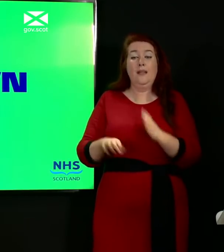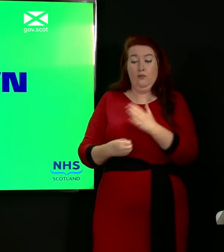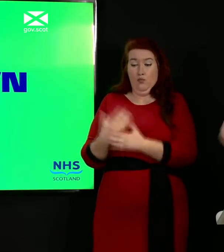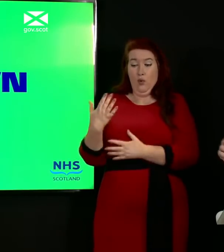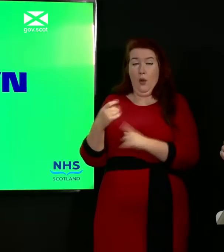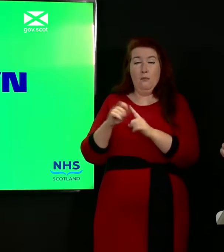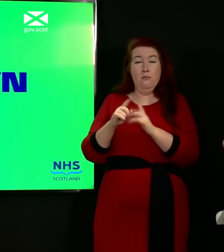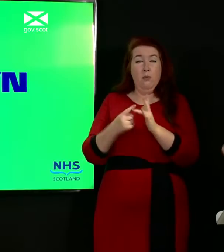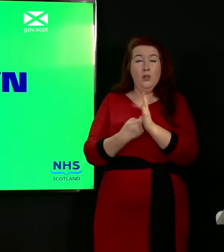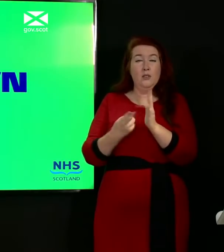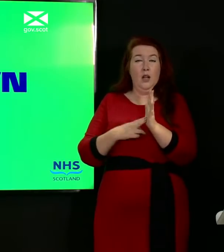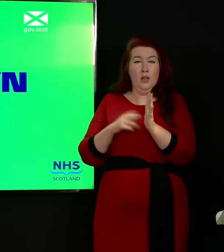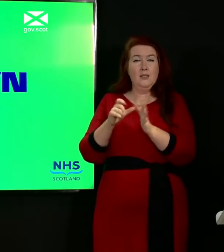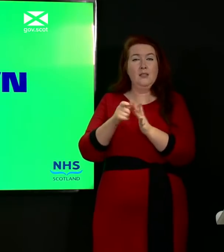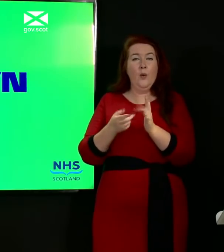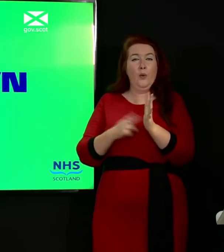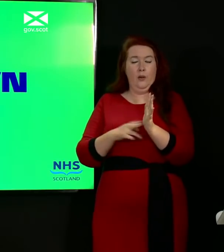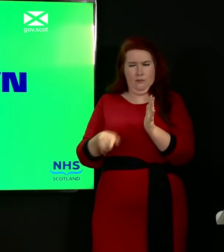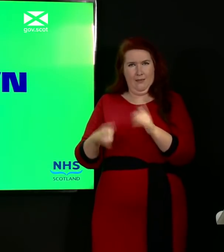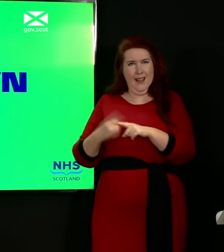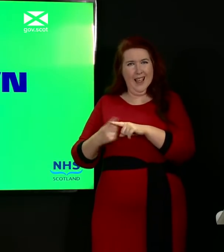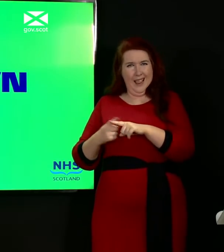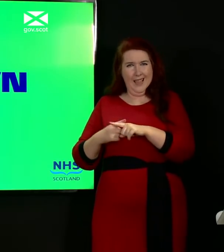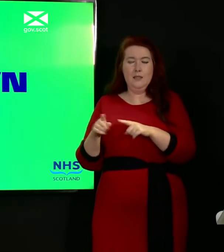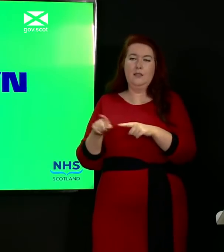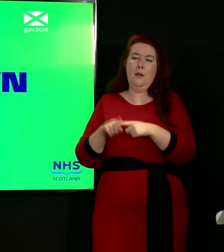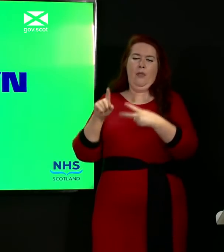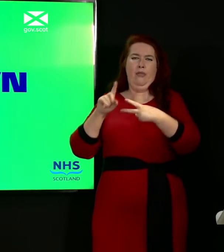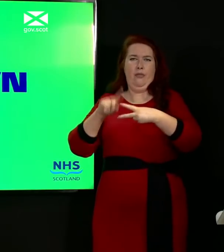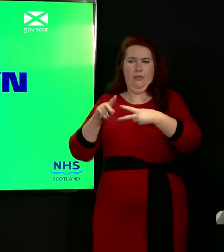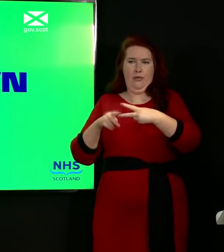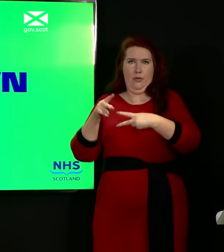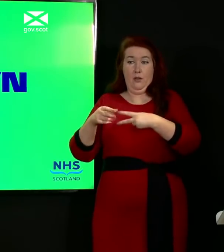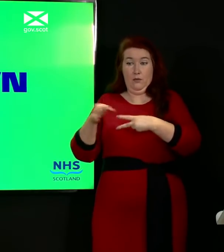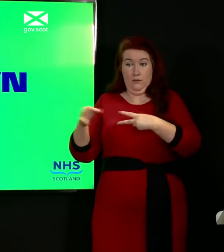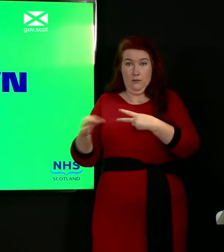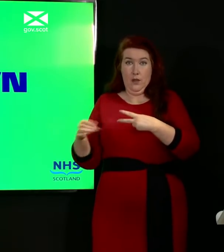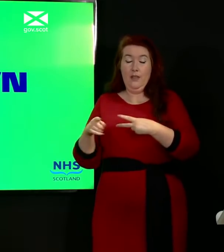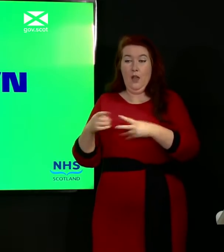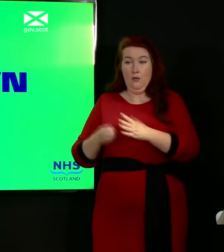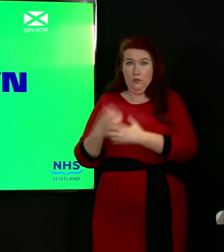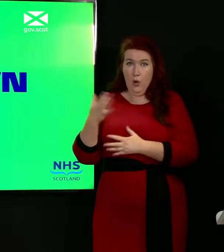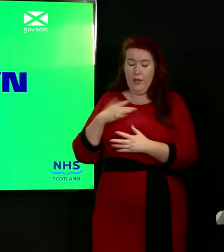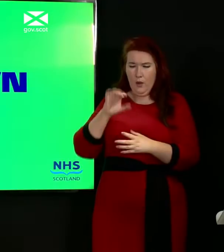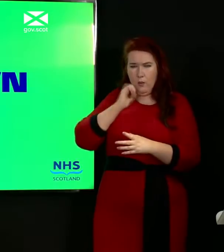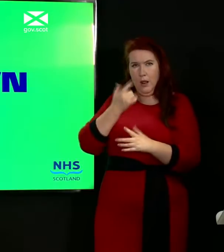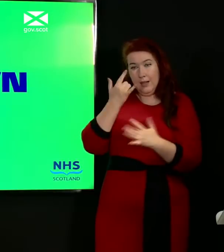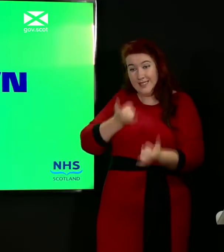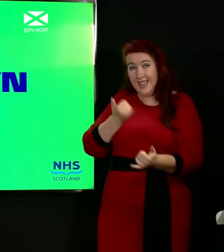England, along with the variant of concern across the UK, and we will know just as soon as they know when they